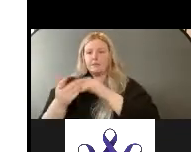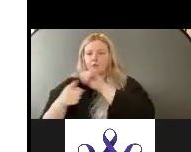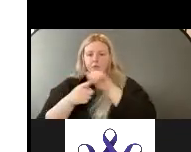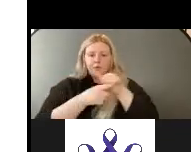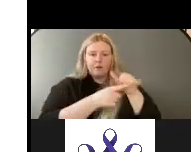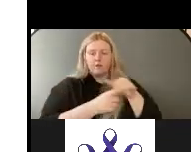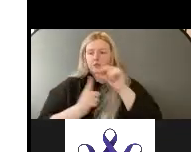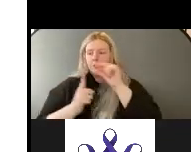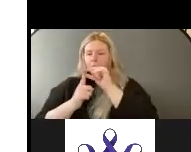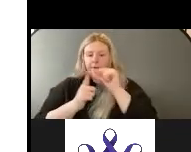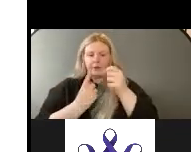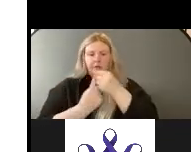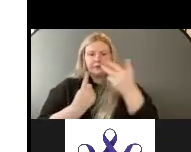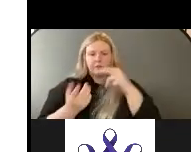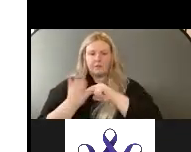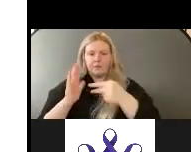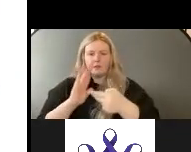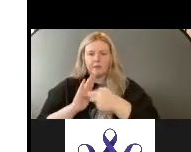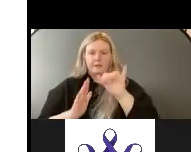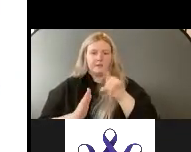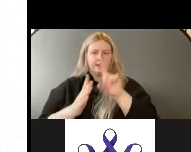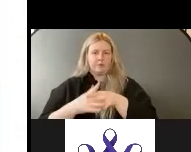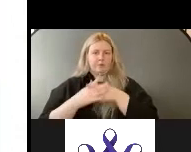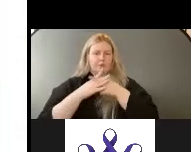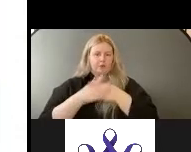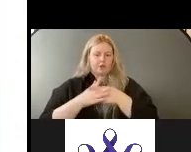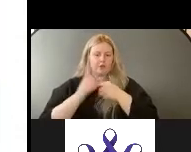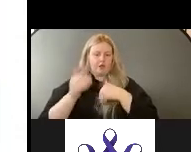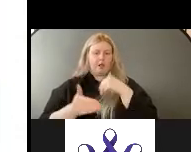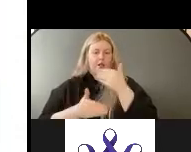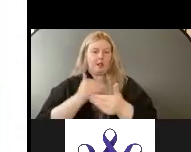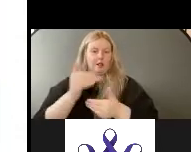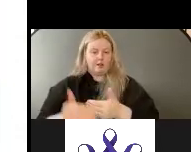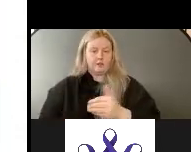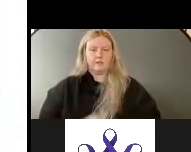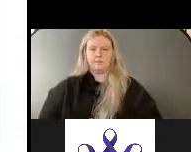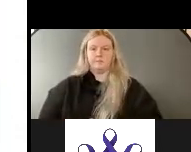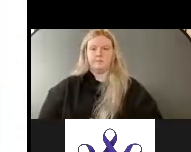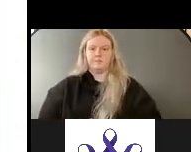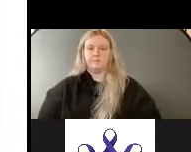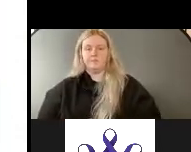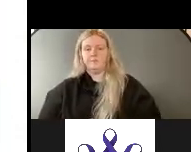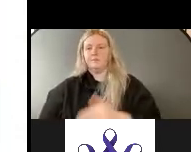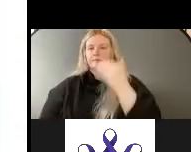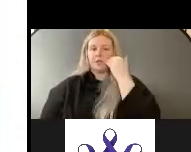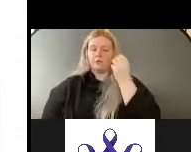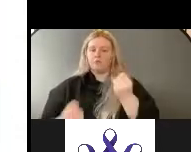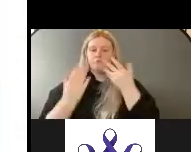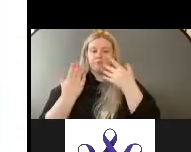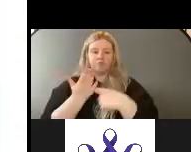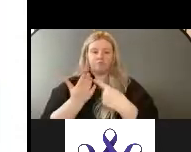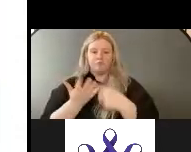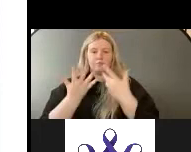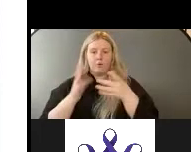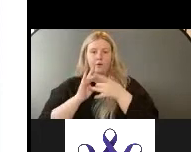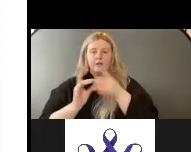tells us. And so this is where are we starting from? I know that there's been a lot of talk already this morning about